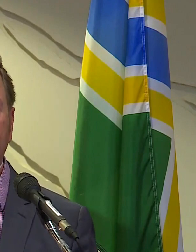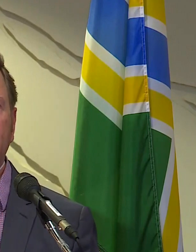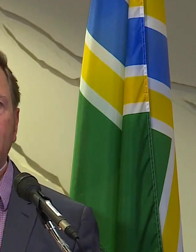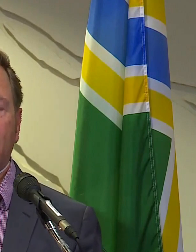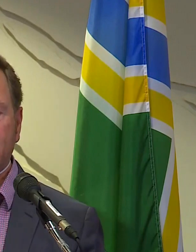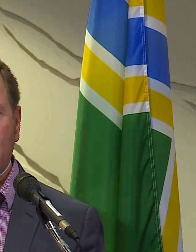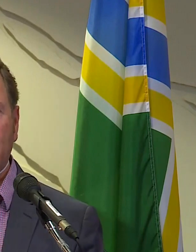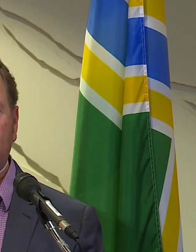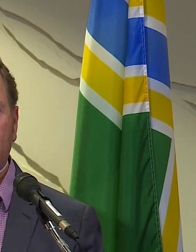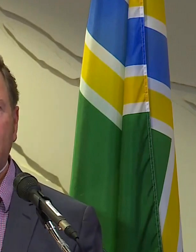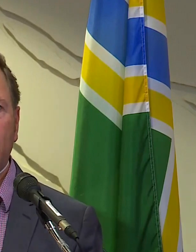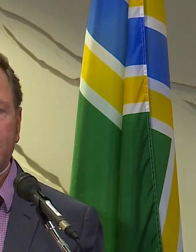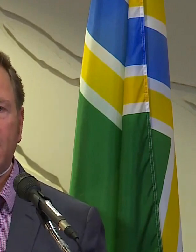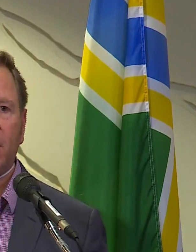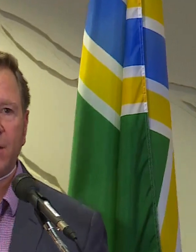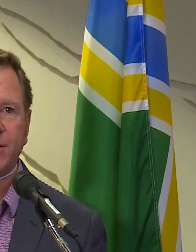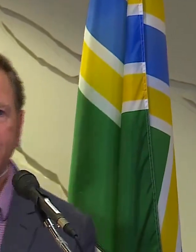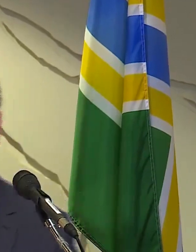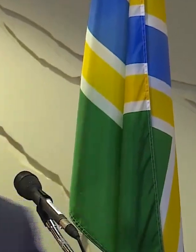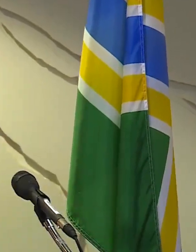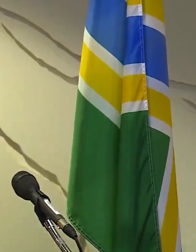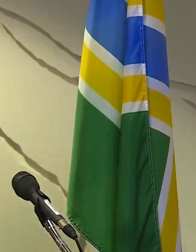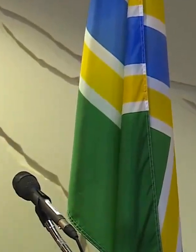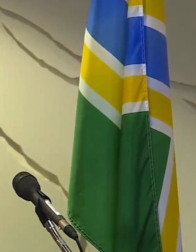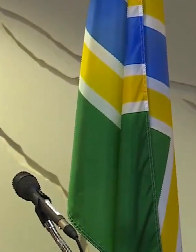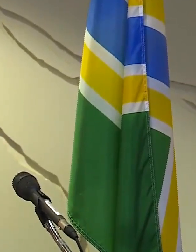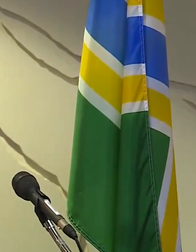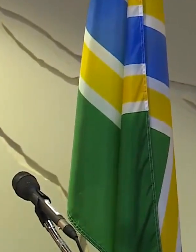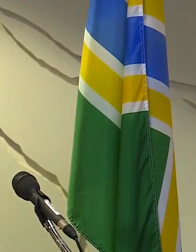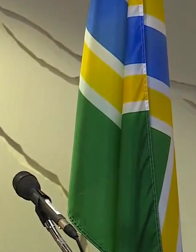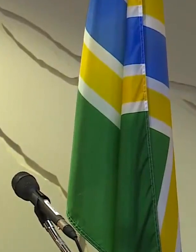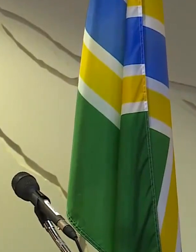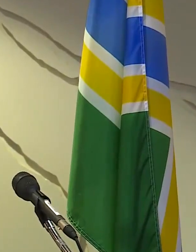have spoken, and then we'll take your questions.